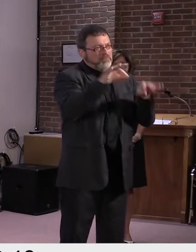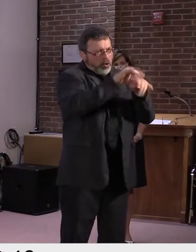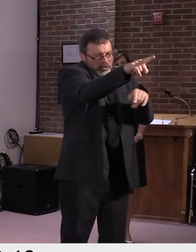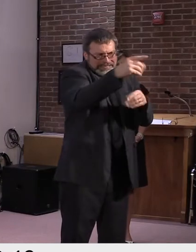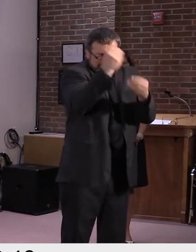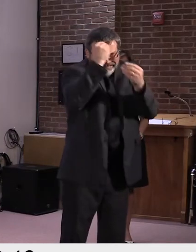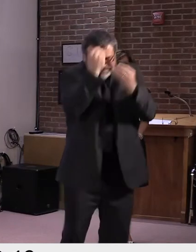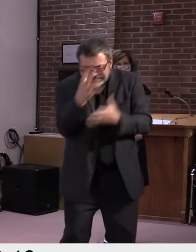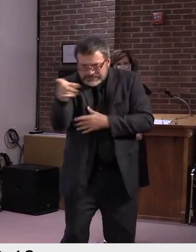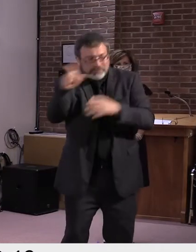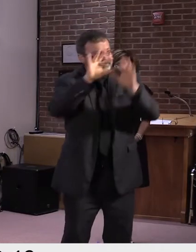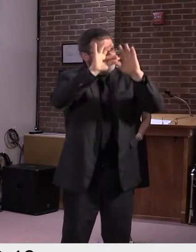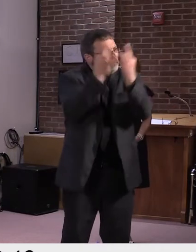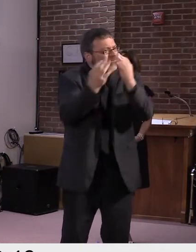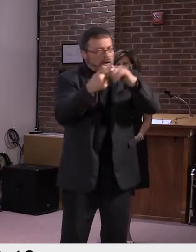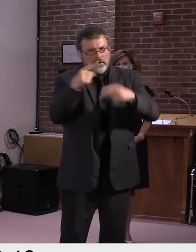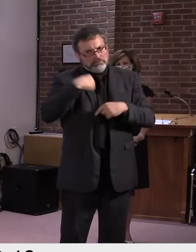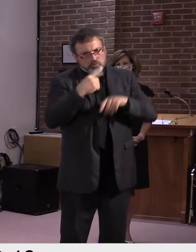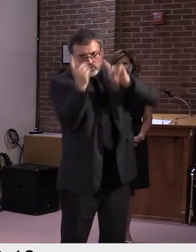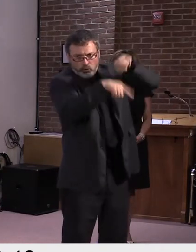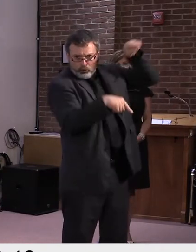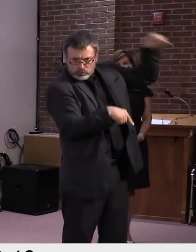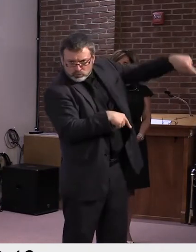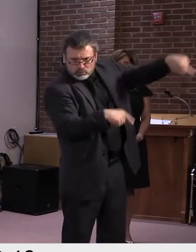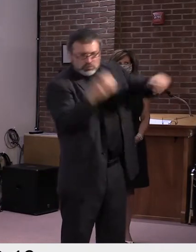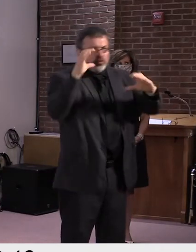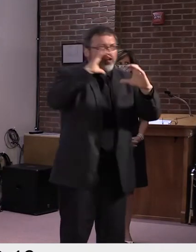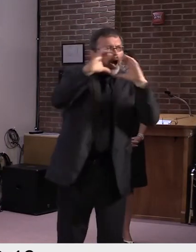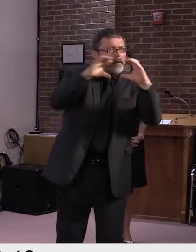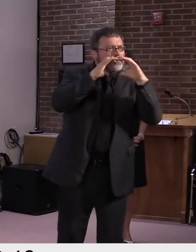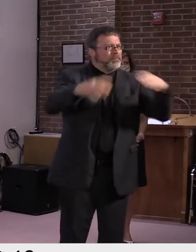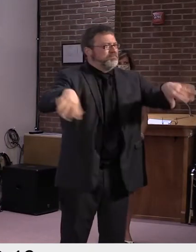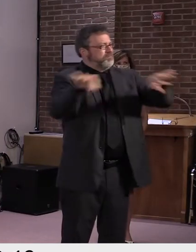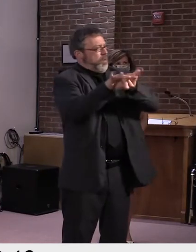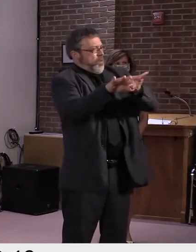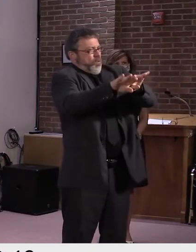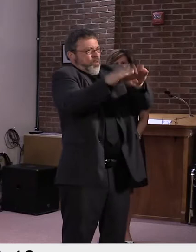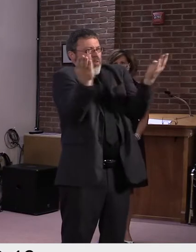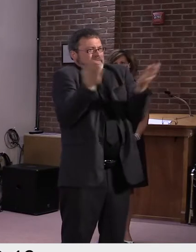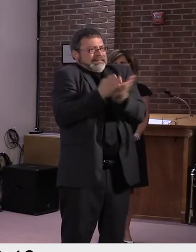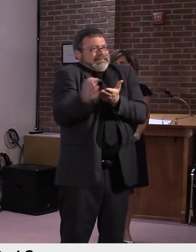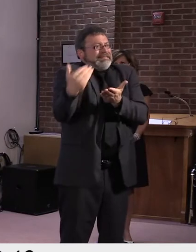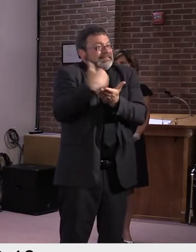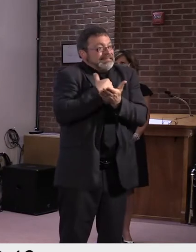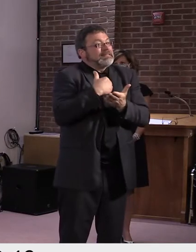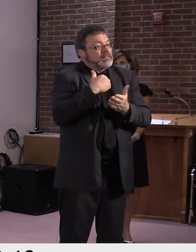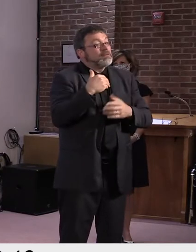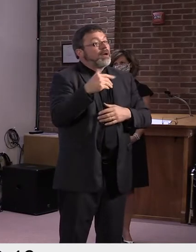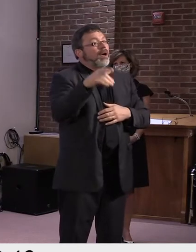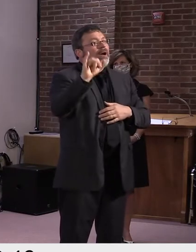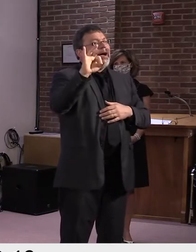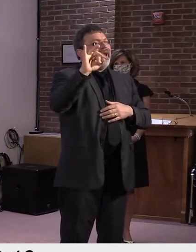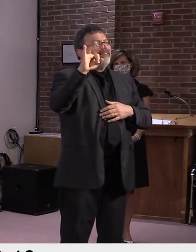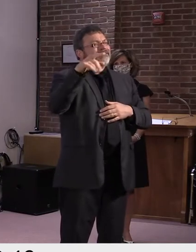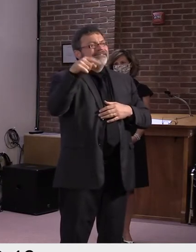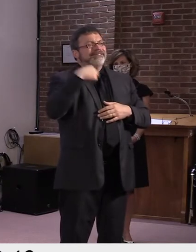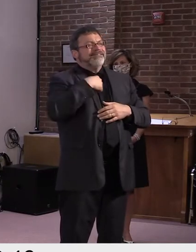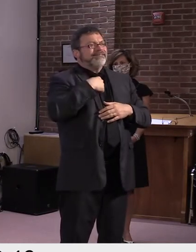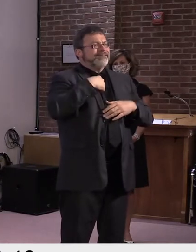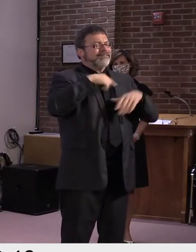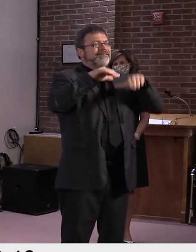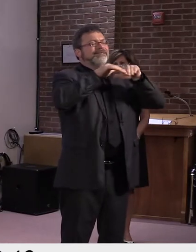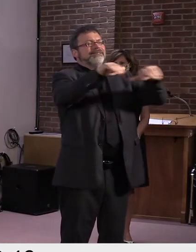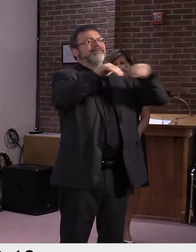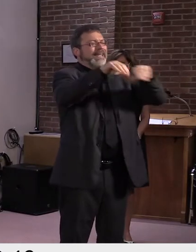Be mindful that on the water, distance is deceiving. Things that look like they're in close proximity often are not because of